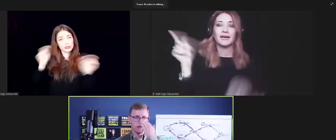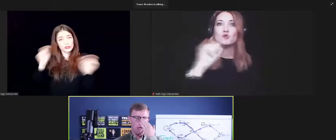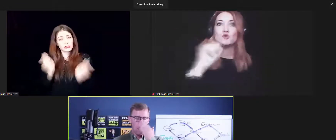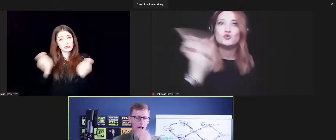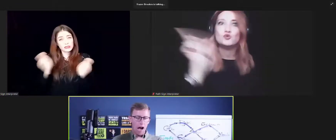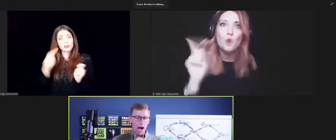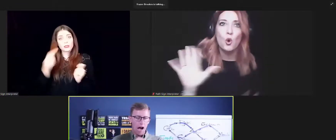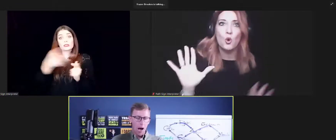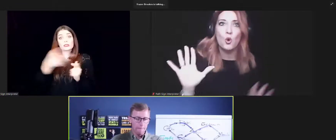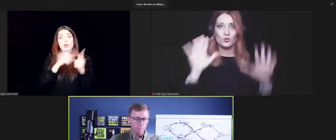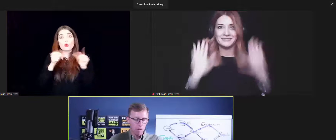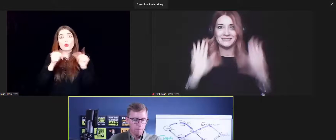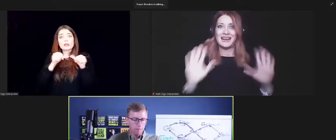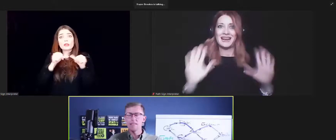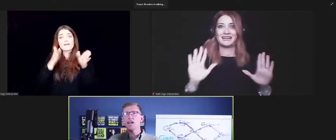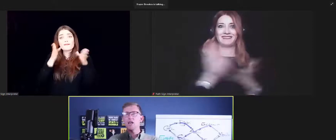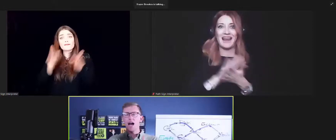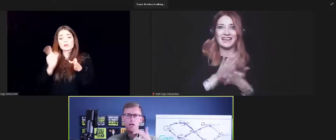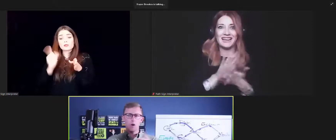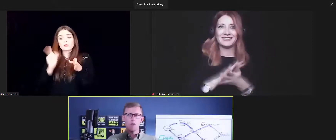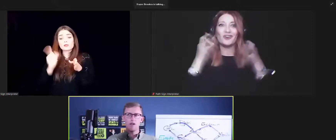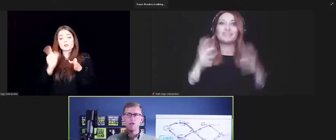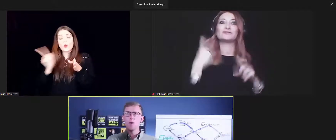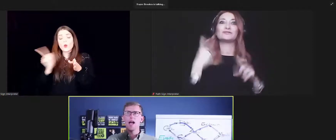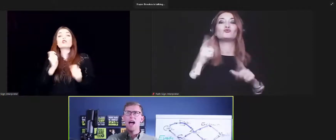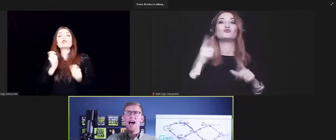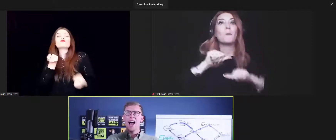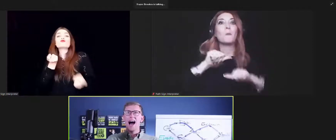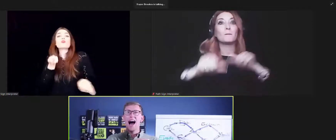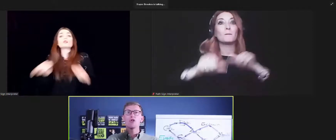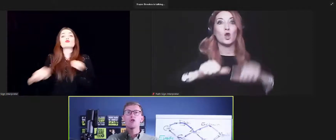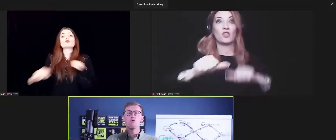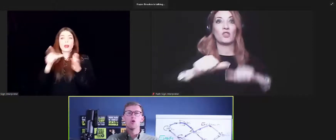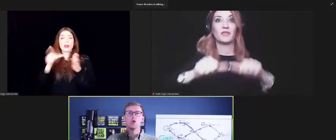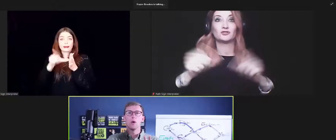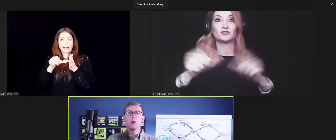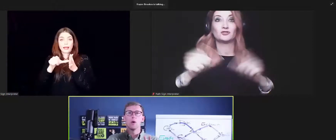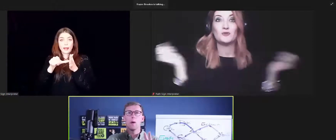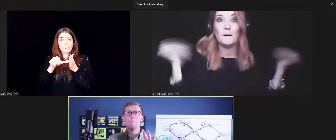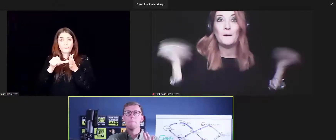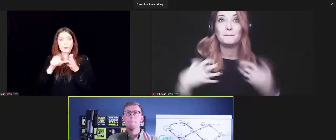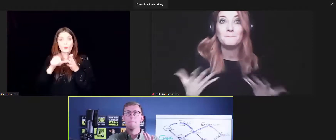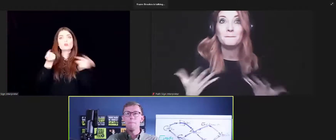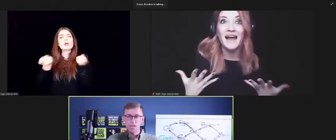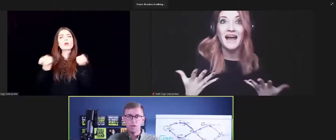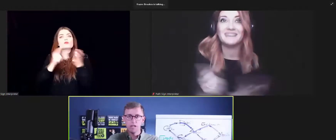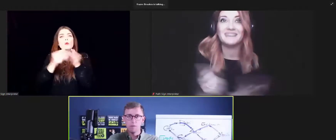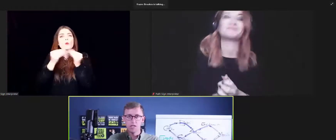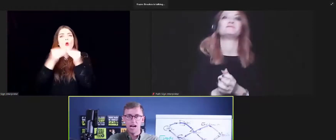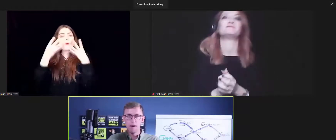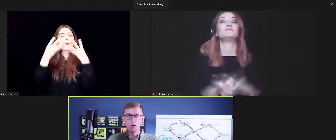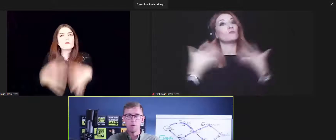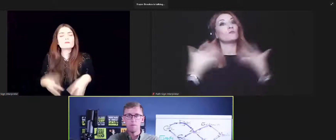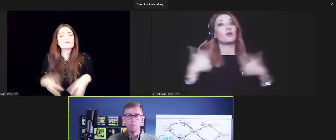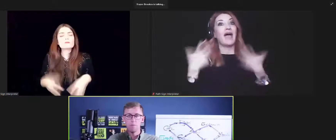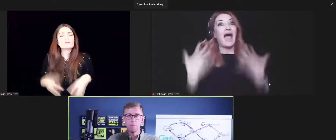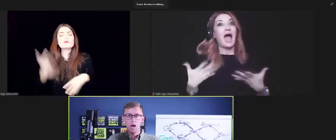important because I'll tell you one of the reasons why. I struggled massively with time